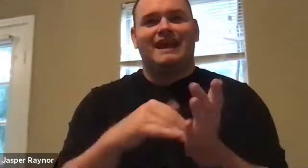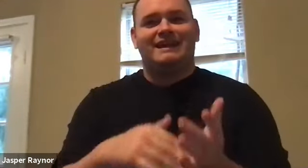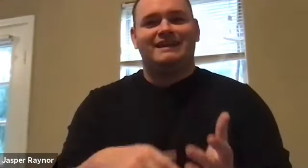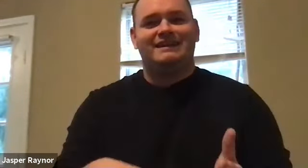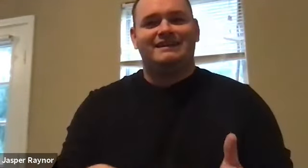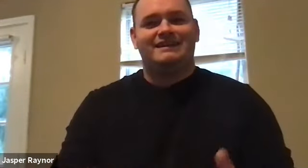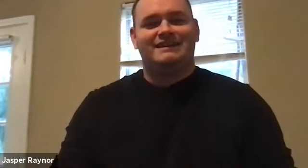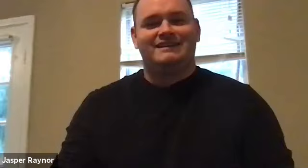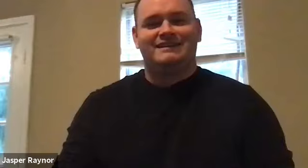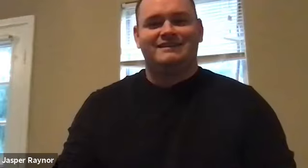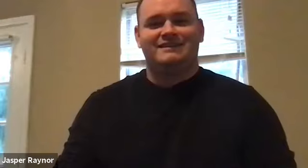again,